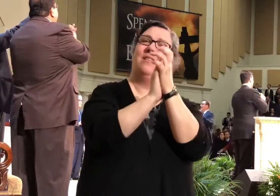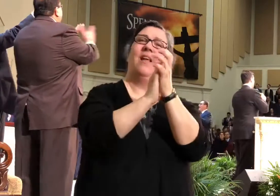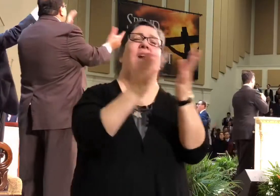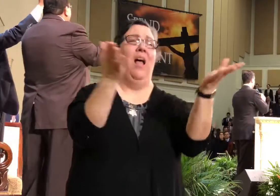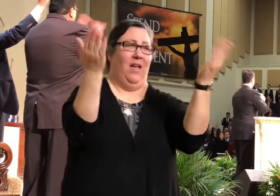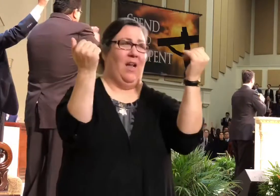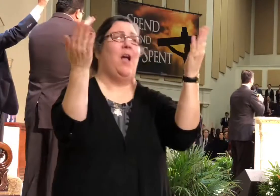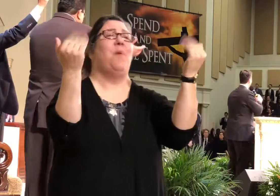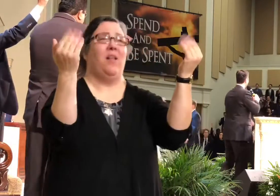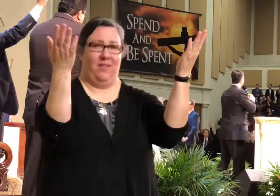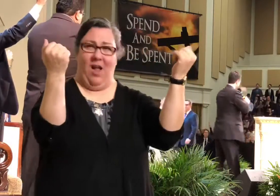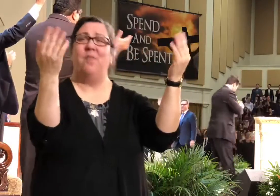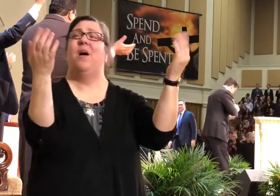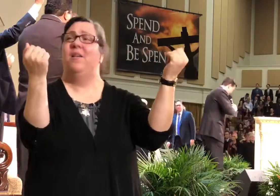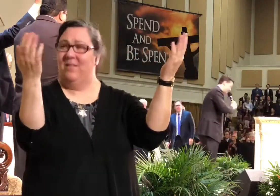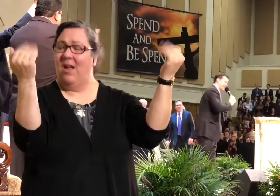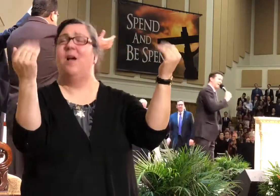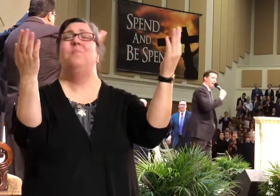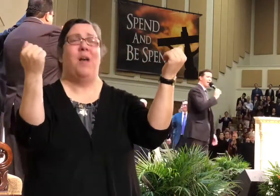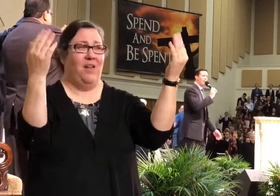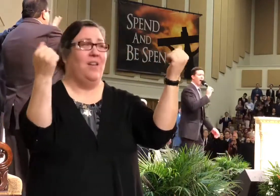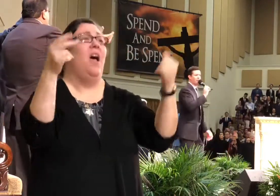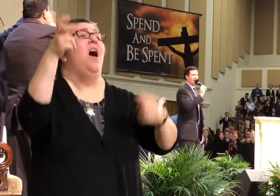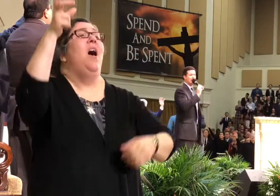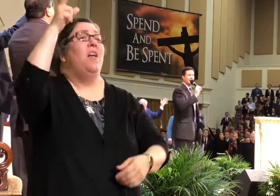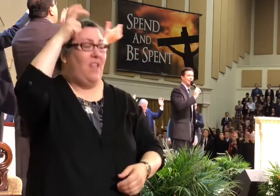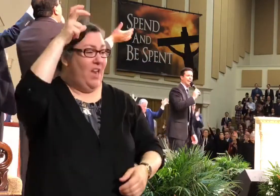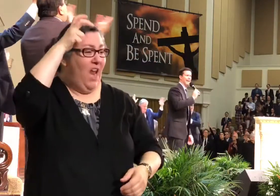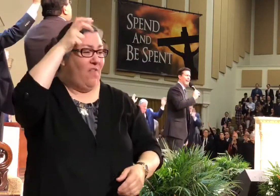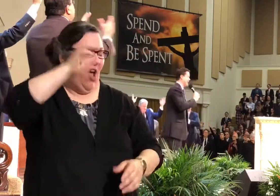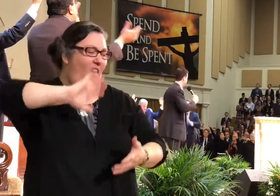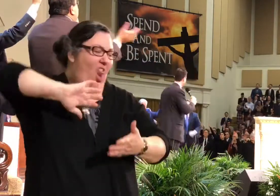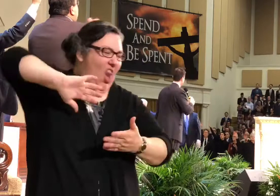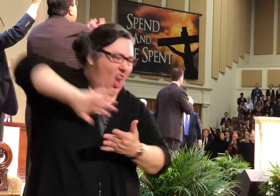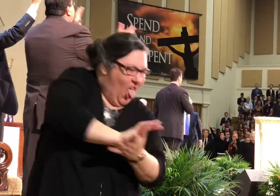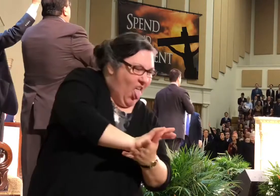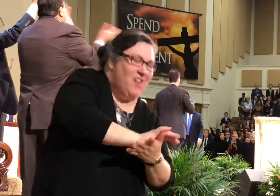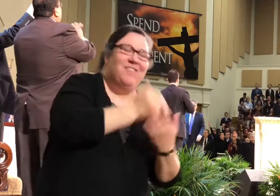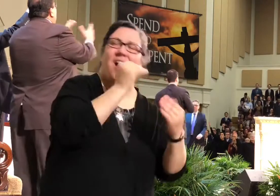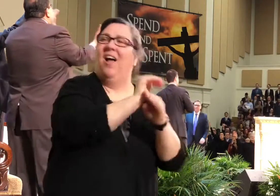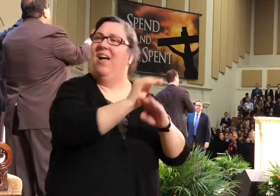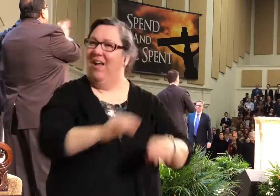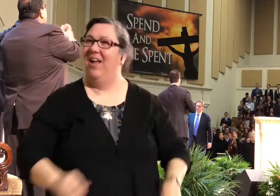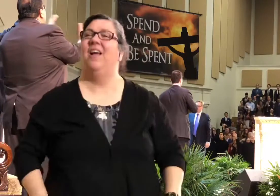Come on, no limits. Let's get the devil under our feet.